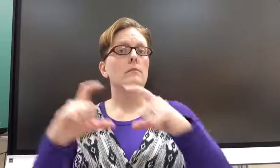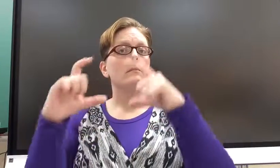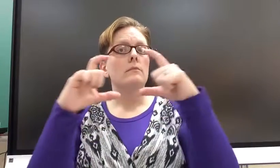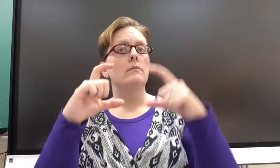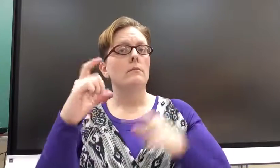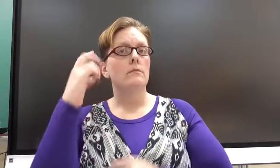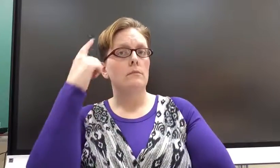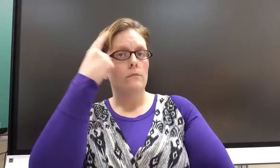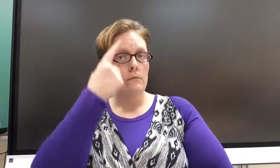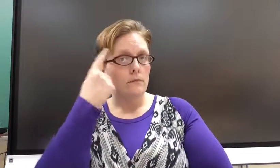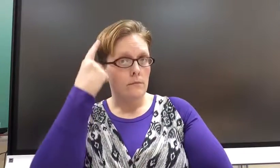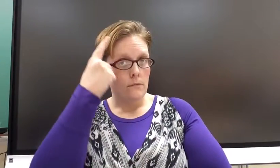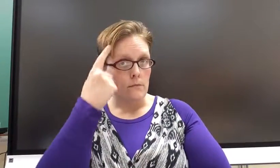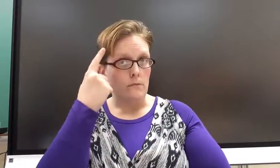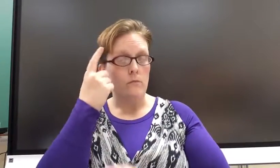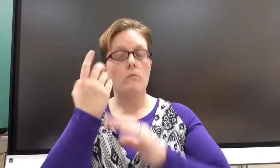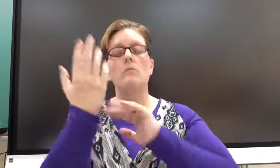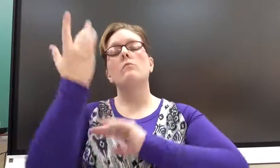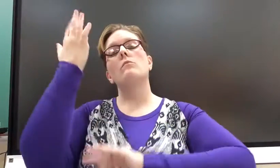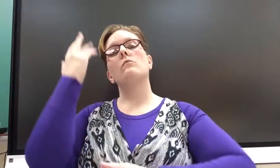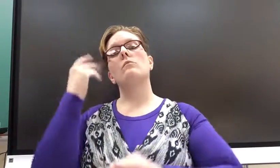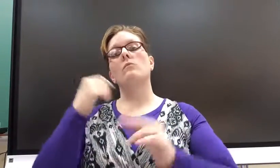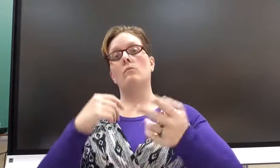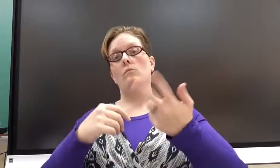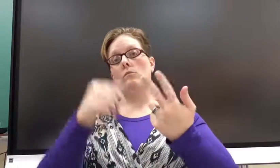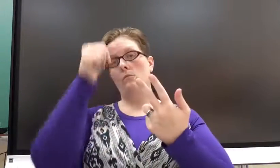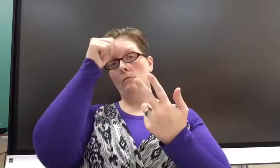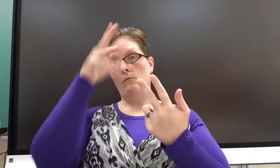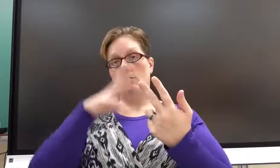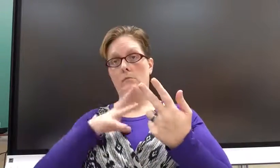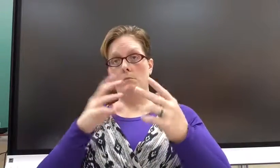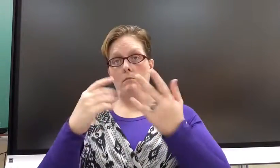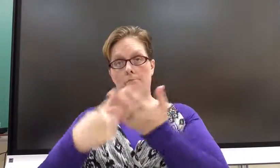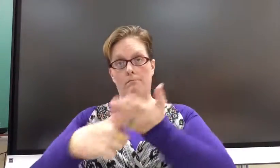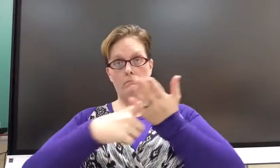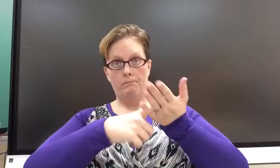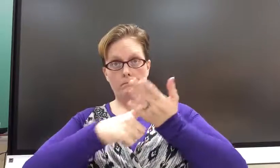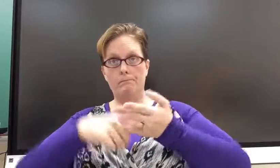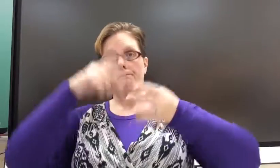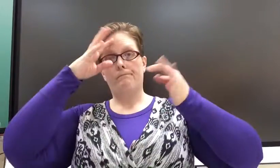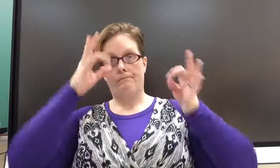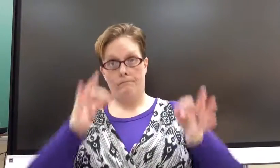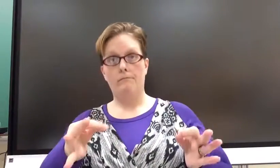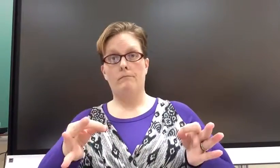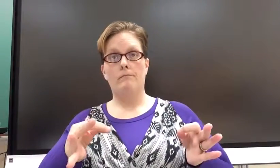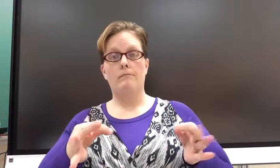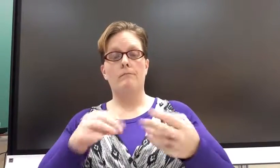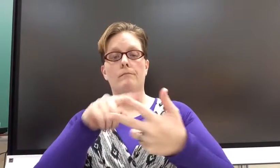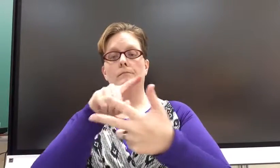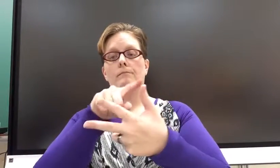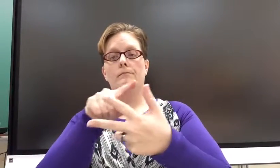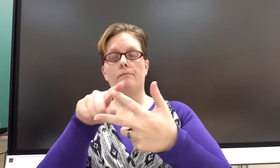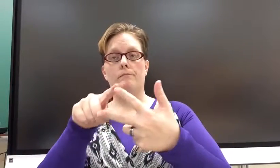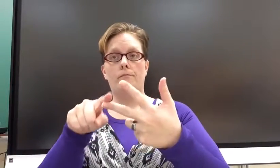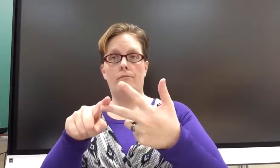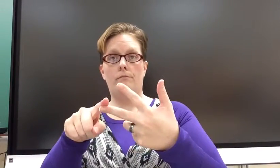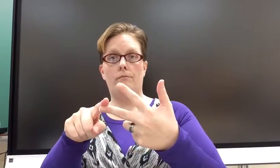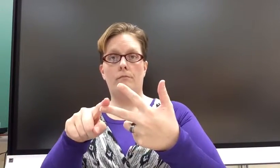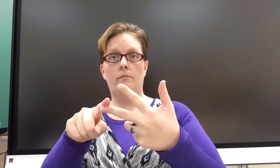called organelles. Now, cell theory was long ago made by 3 men who sat down to discuss.